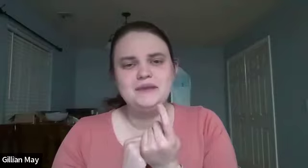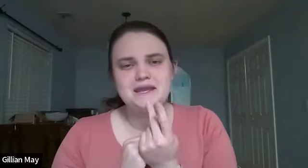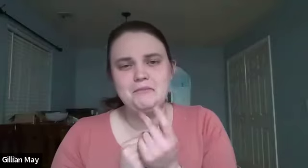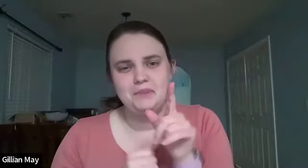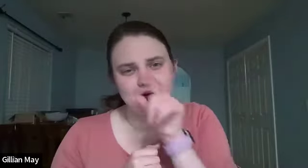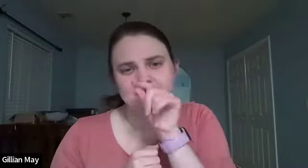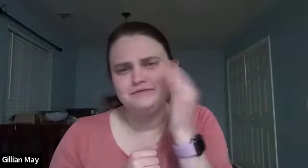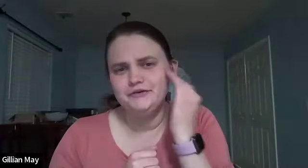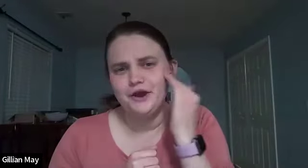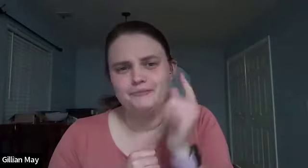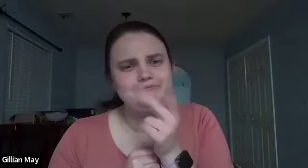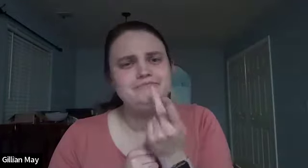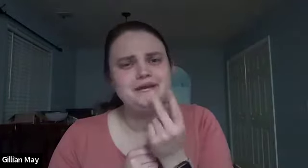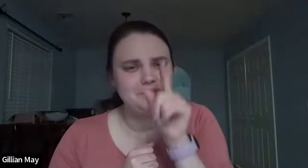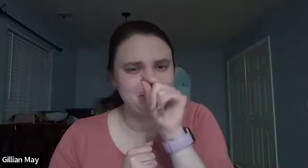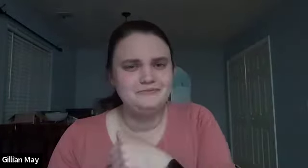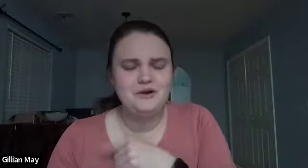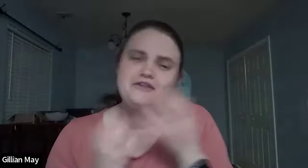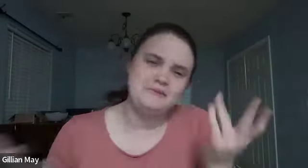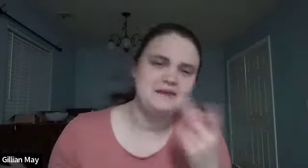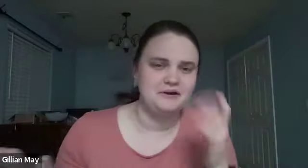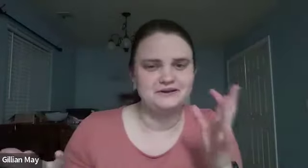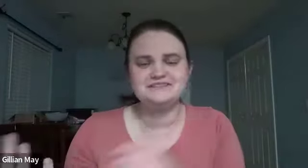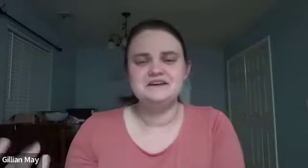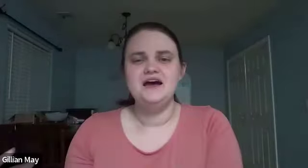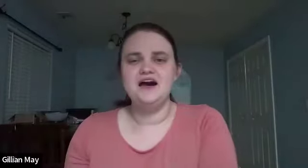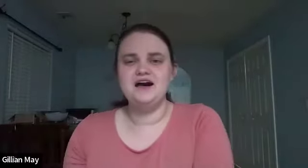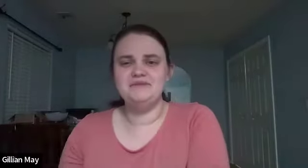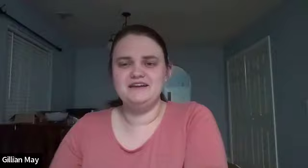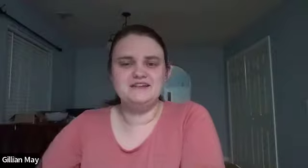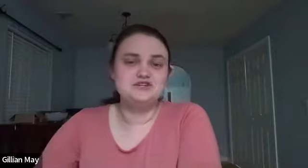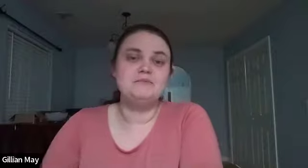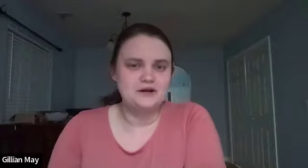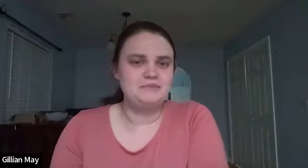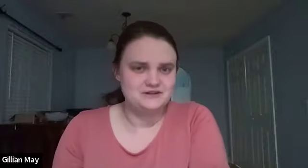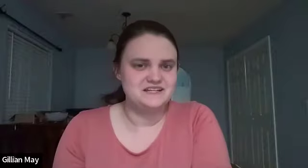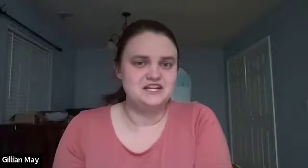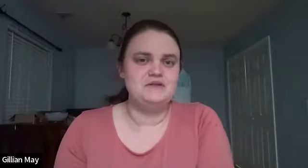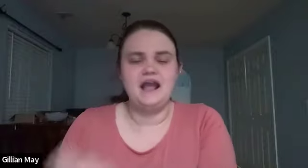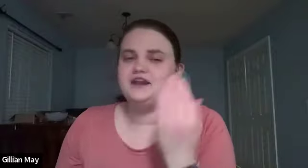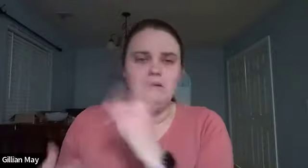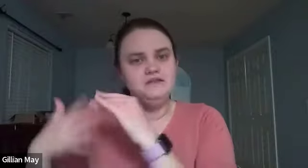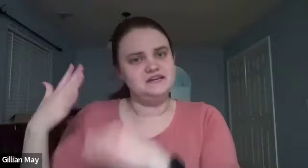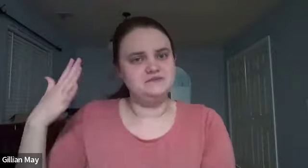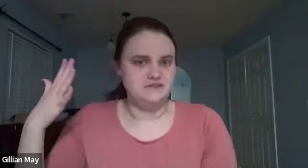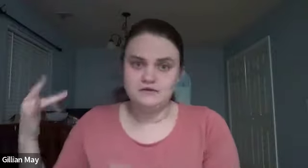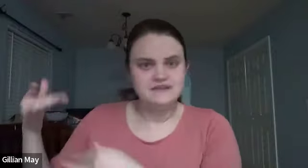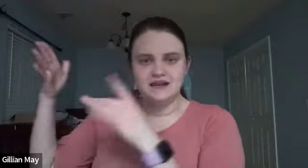pink bird, pink bird. What other pink birds? Unless you're a bird person and you're like, I know all the types, and there are these types,